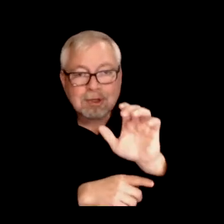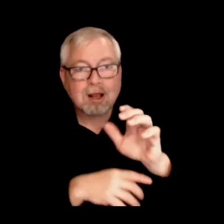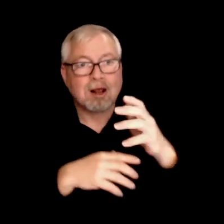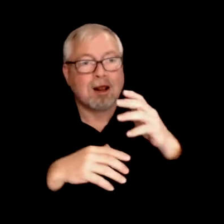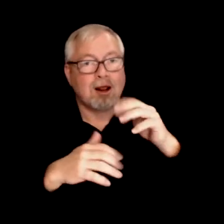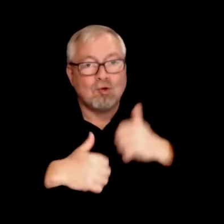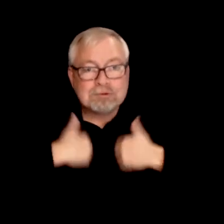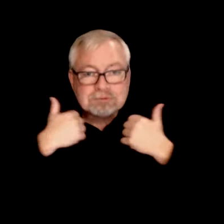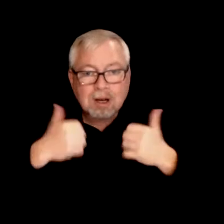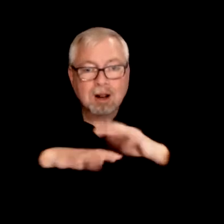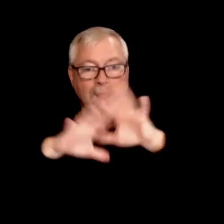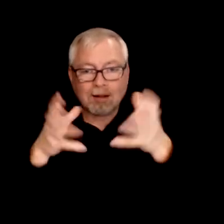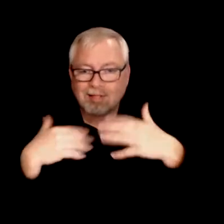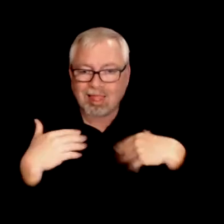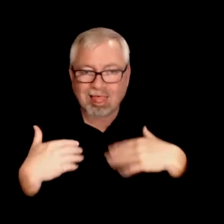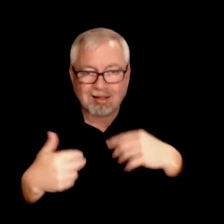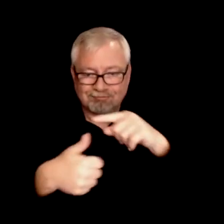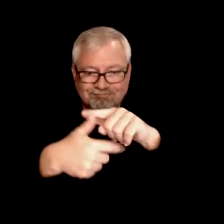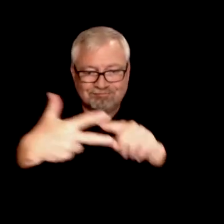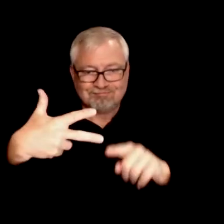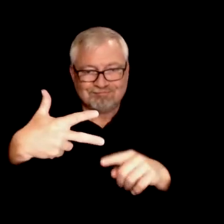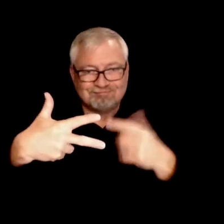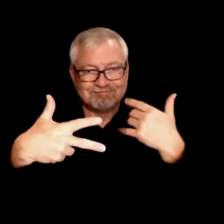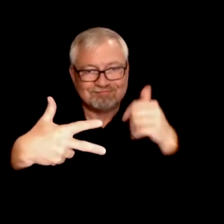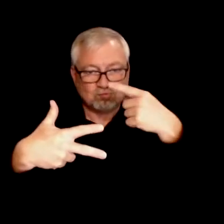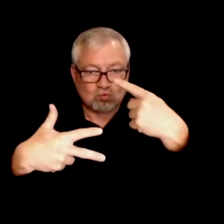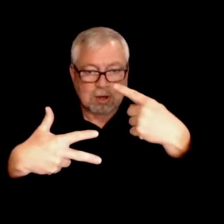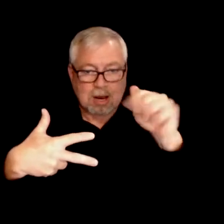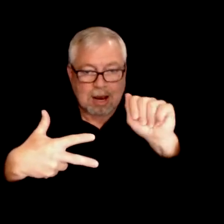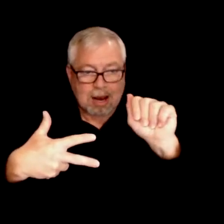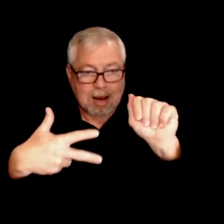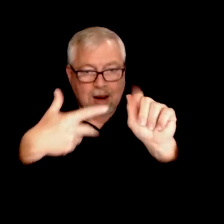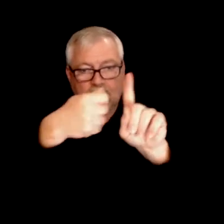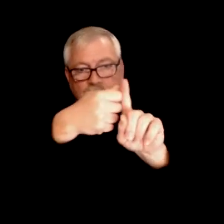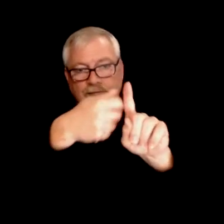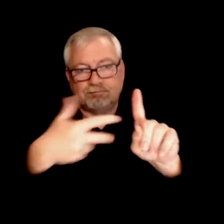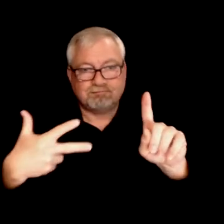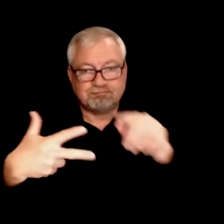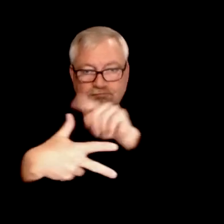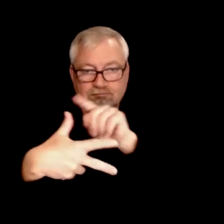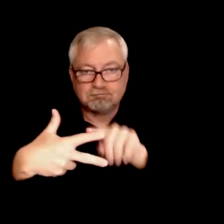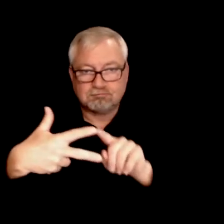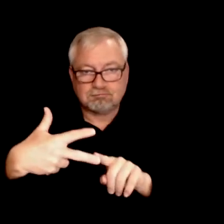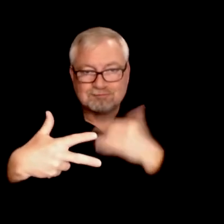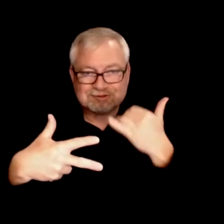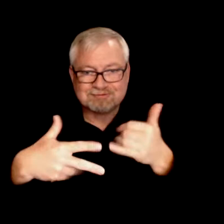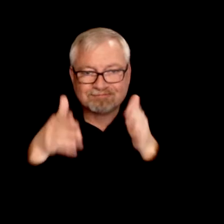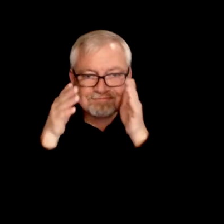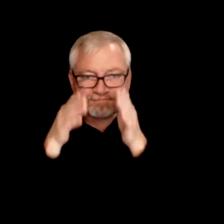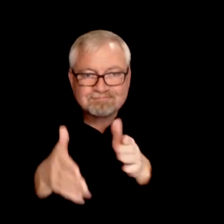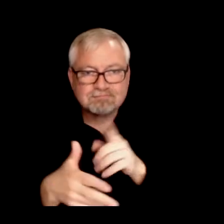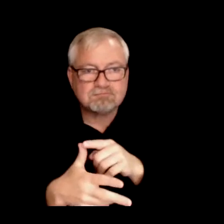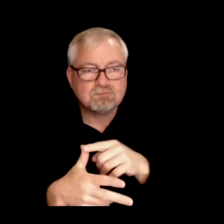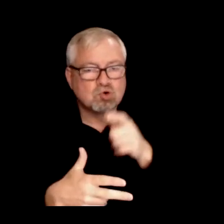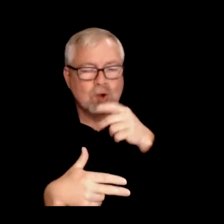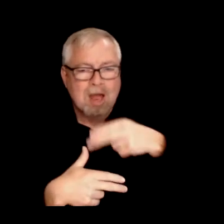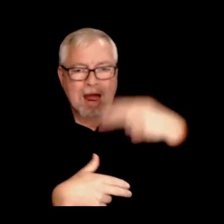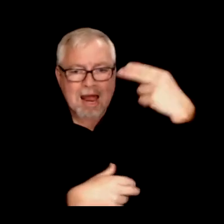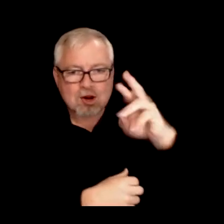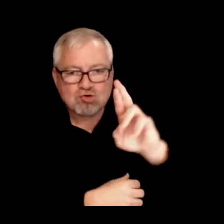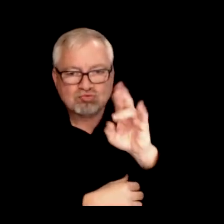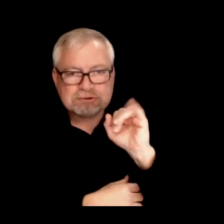this highest priority group. Tier 1 is focused on providers who are at higher risk, such as those who directly care